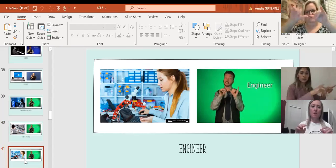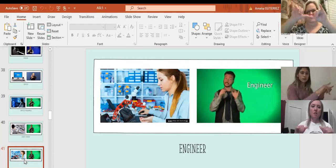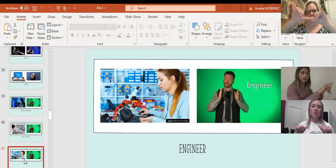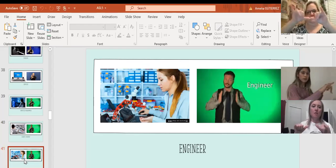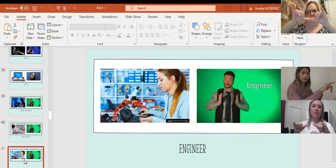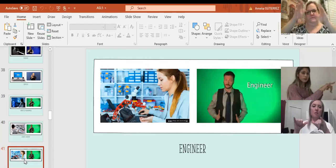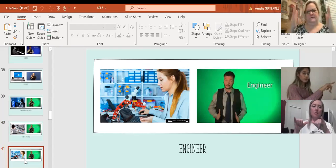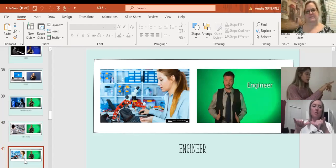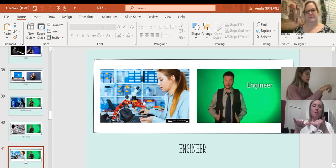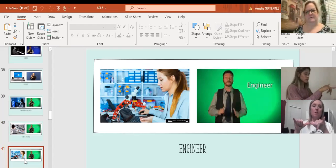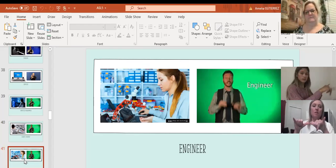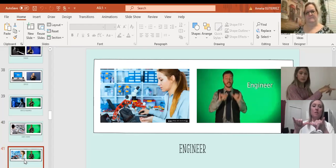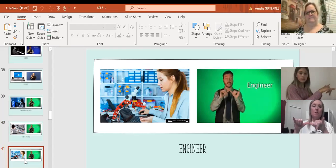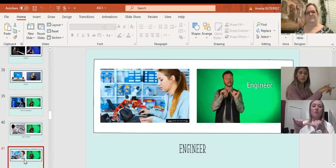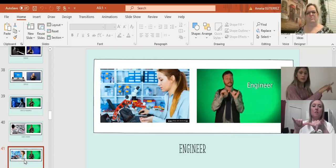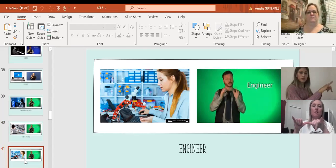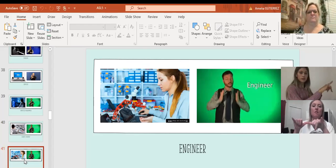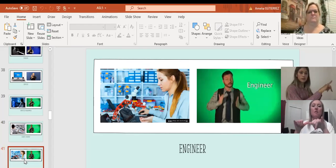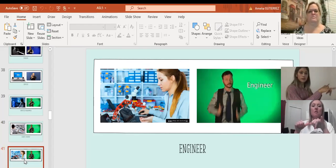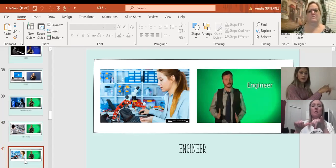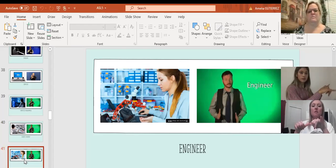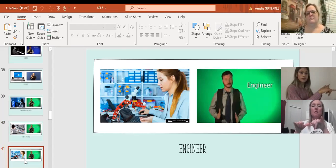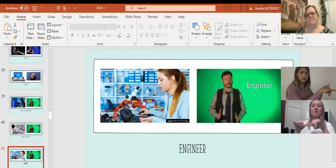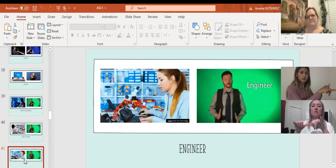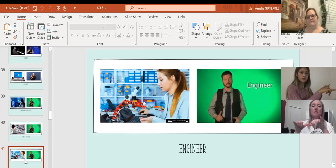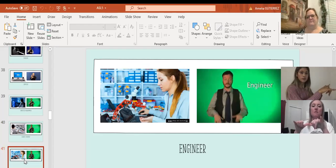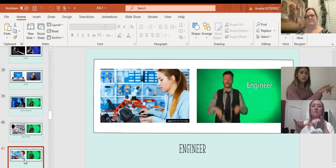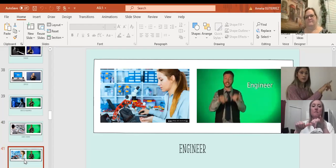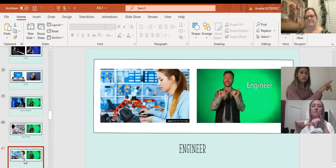Engineer. Engineer.